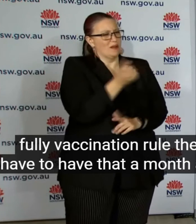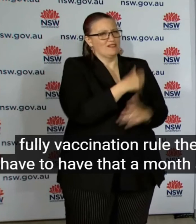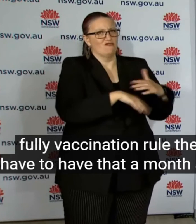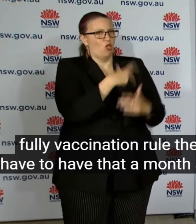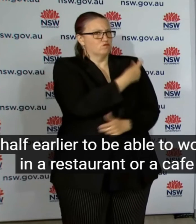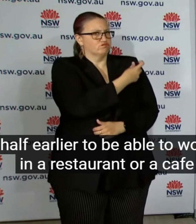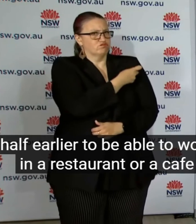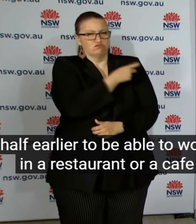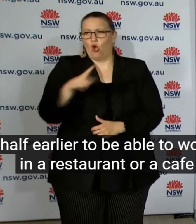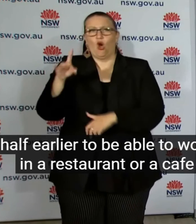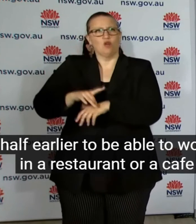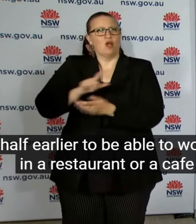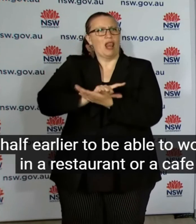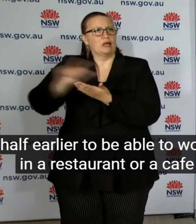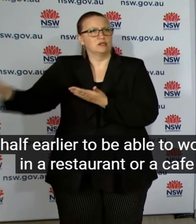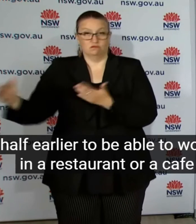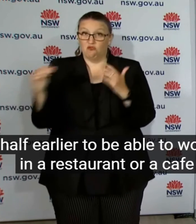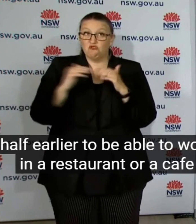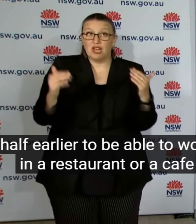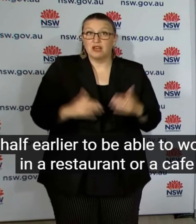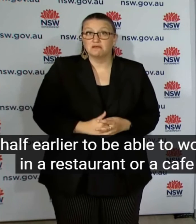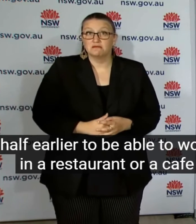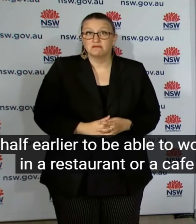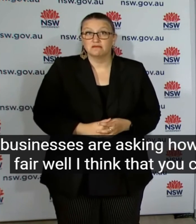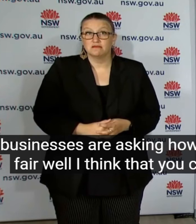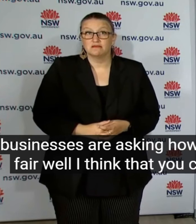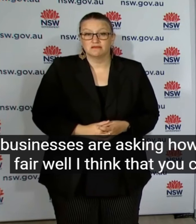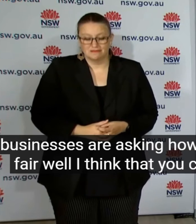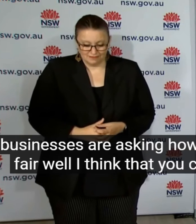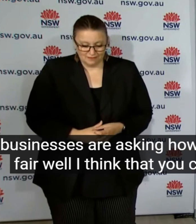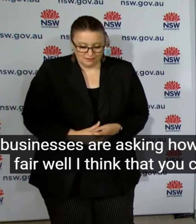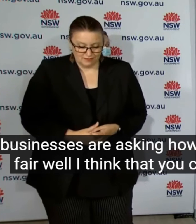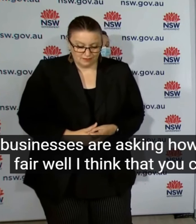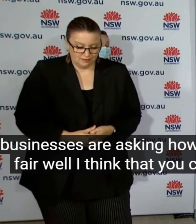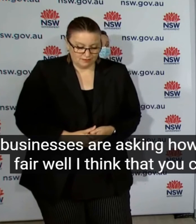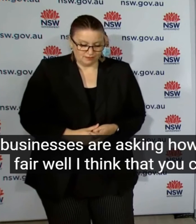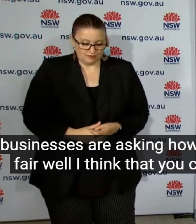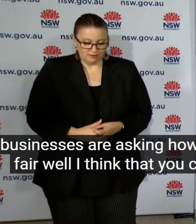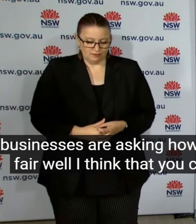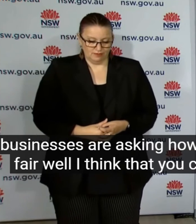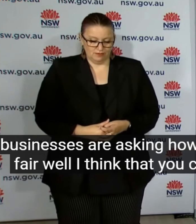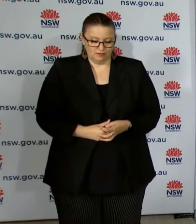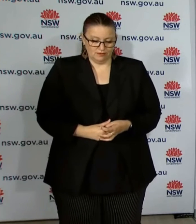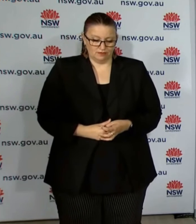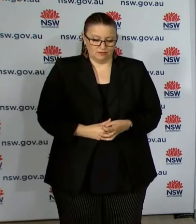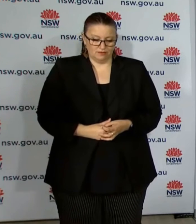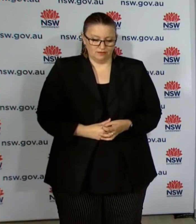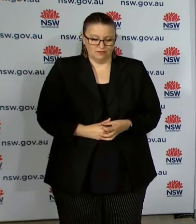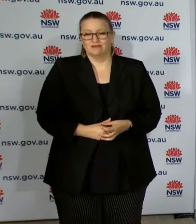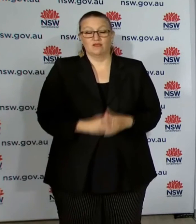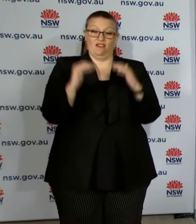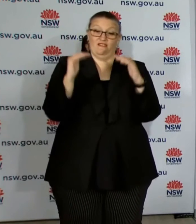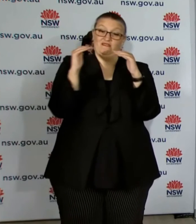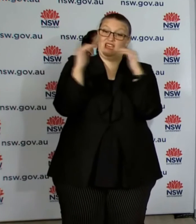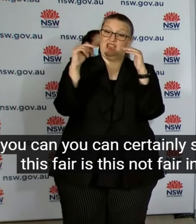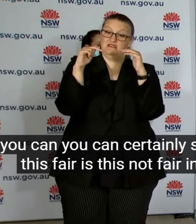that's fair. Look, I think that you can certainly say, is this fair or is this not fair, in a whole range of areas when